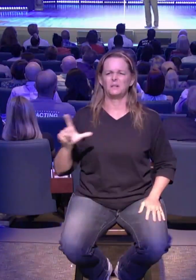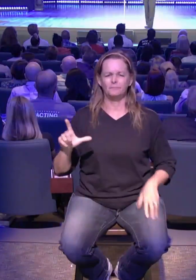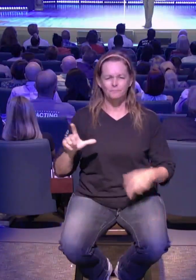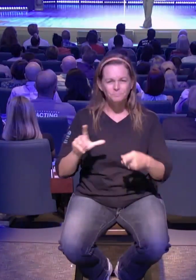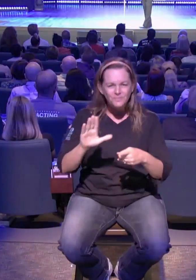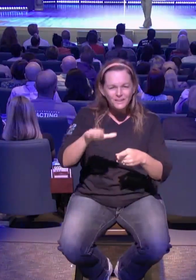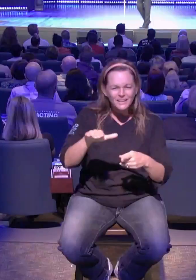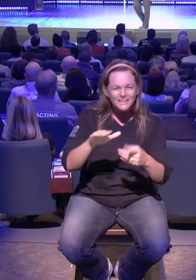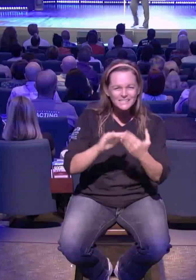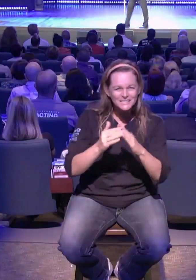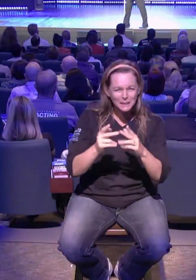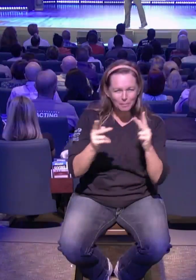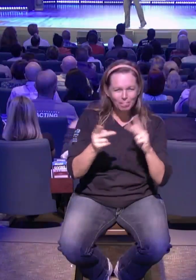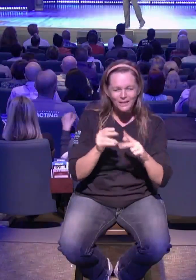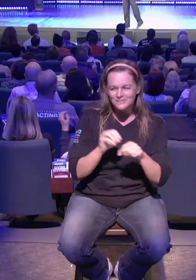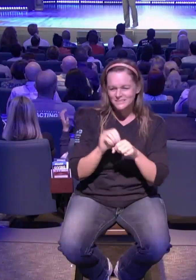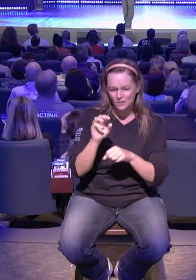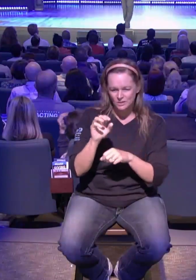City Place.